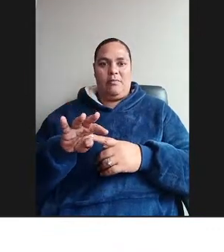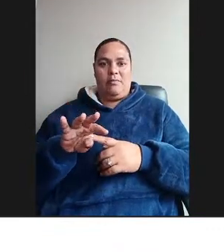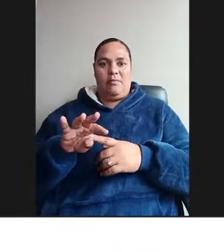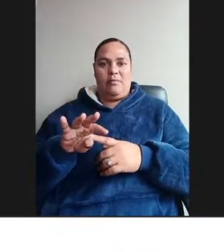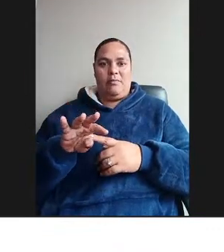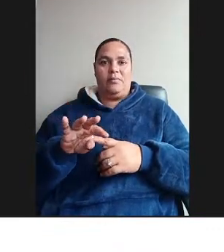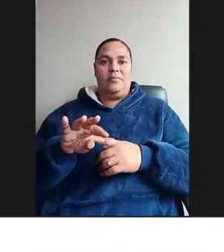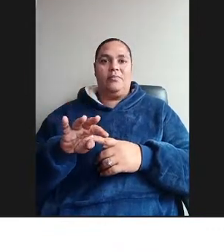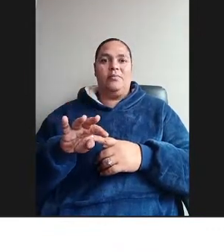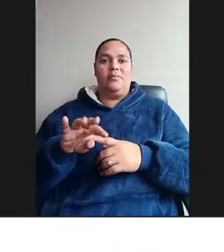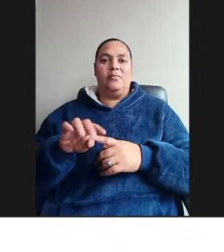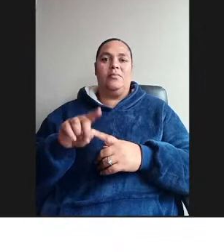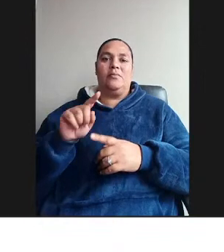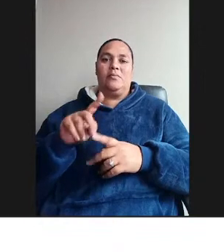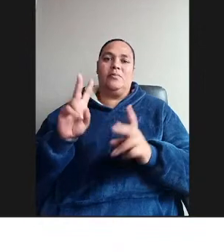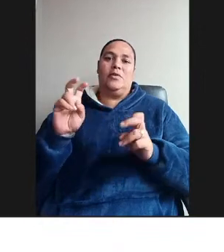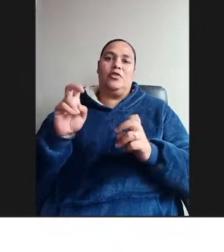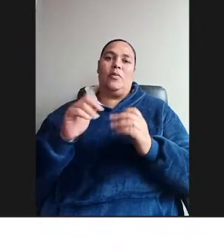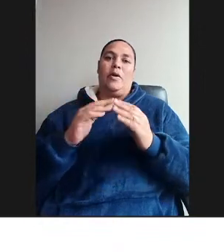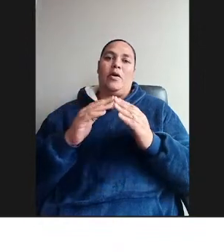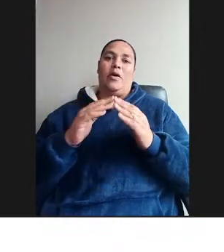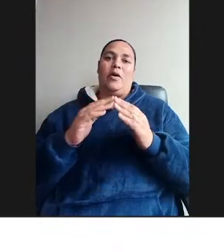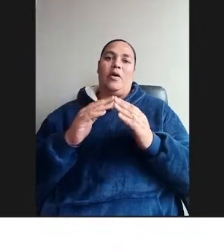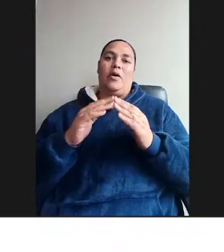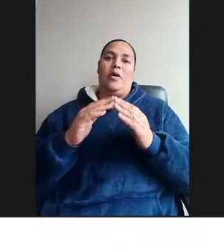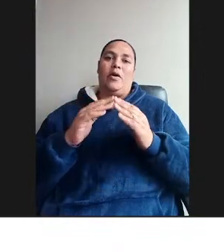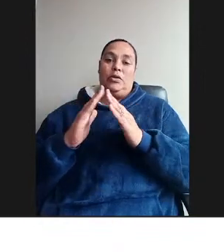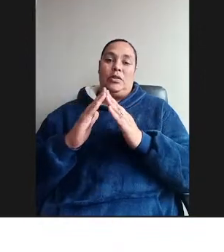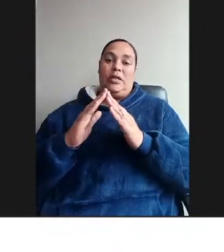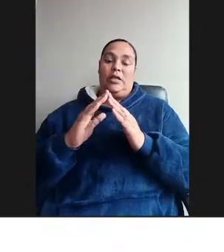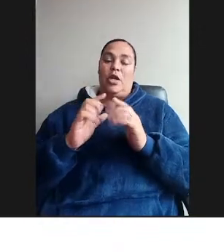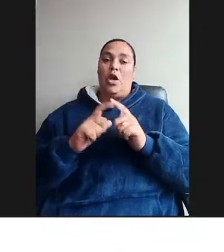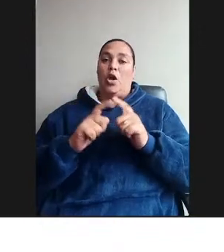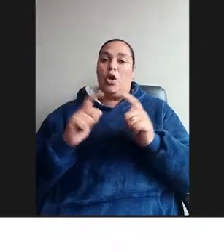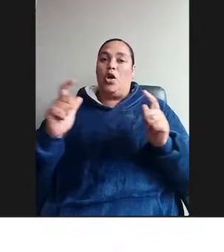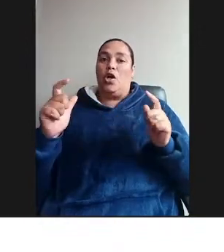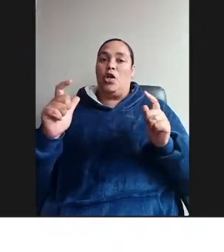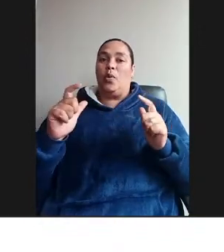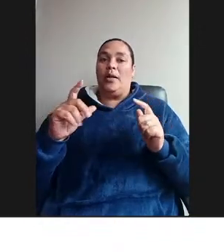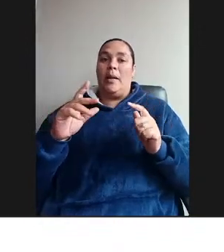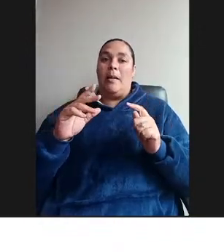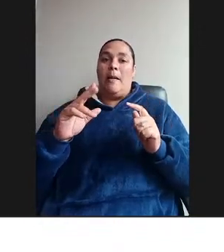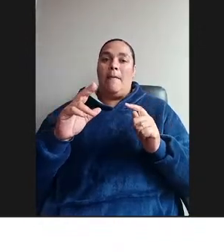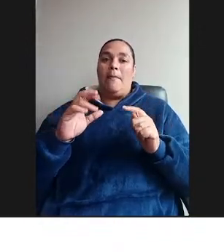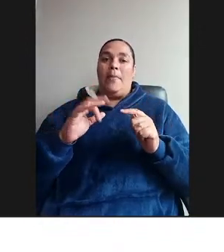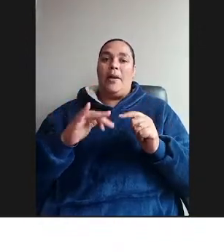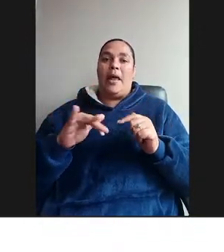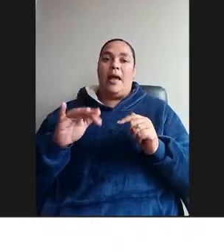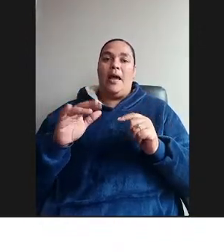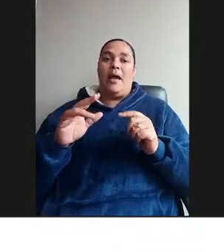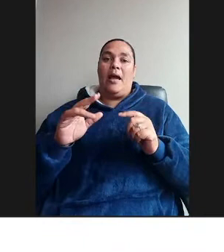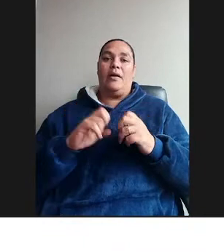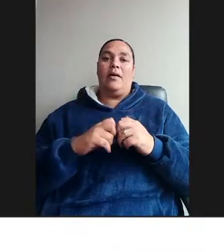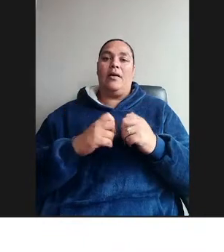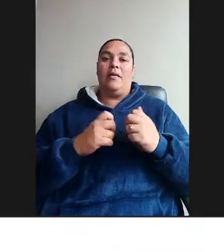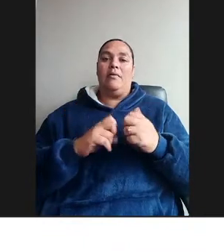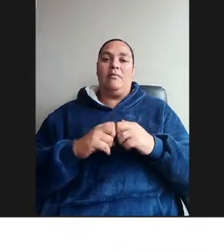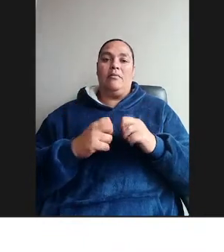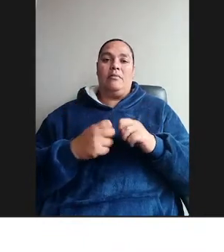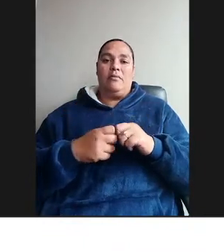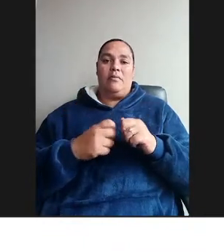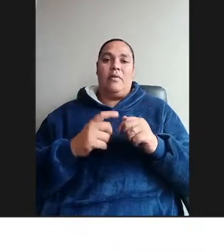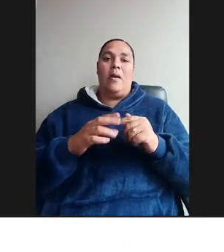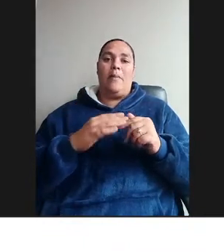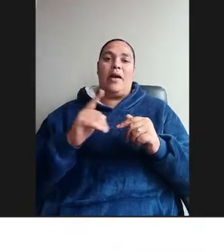the issue of the housing in Grootbrak was referred to the Standing Committee of Human Settlements.